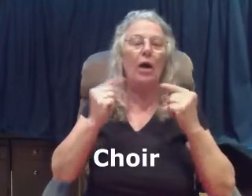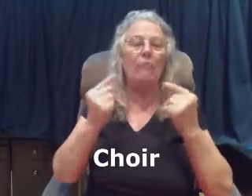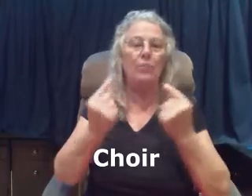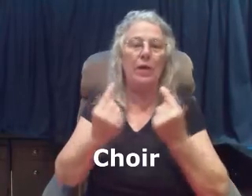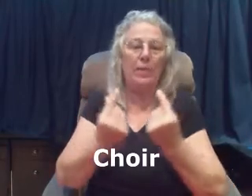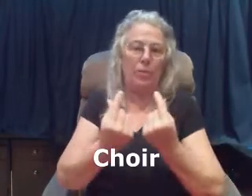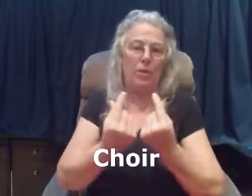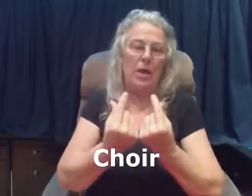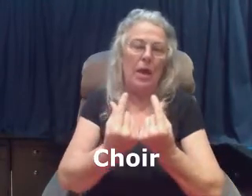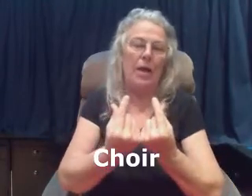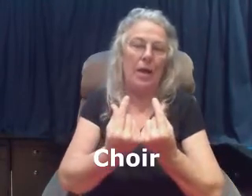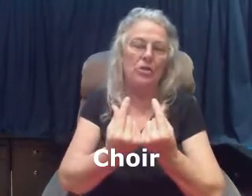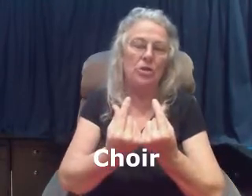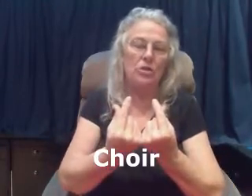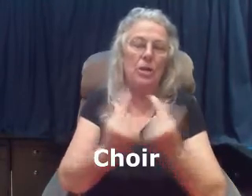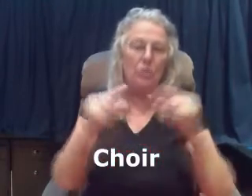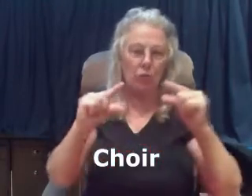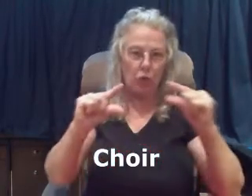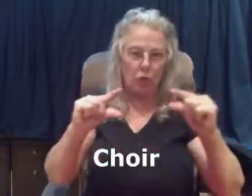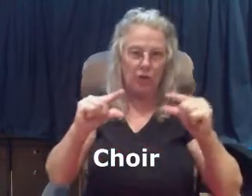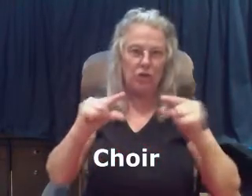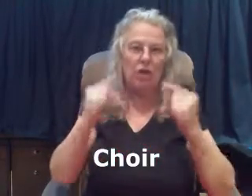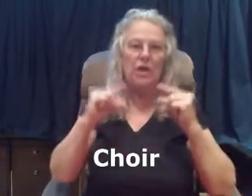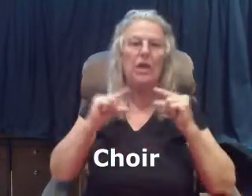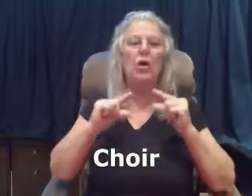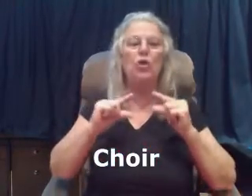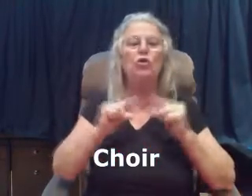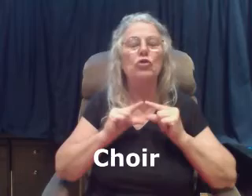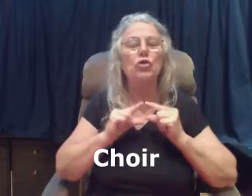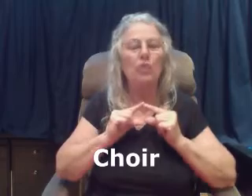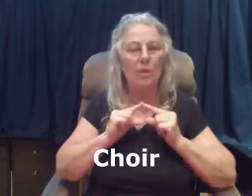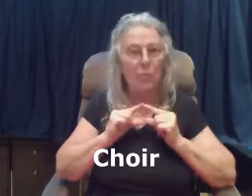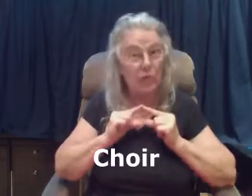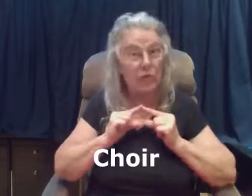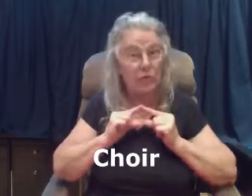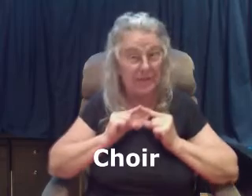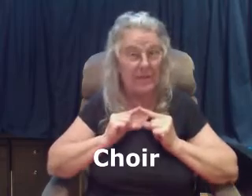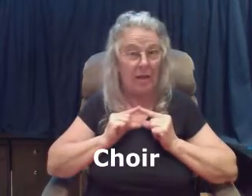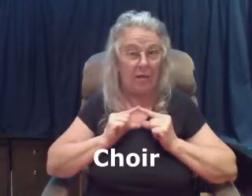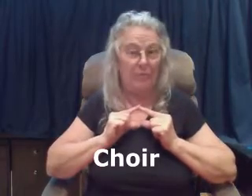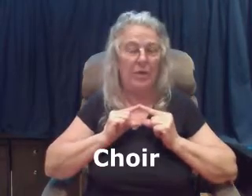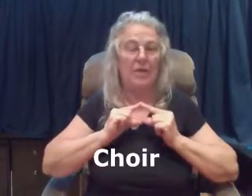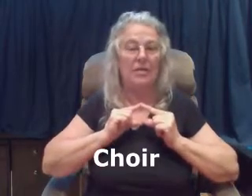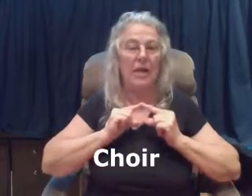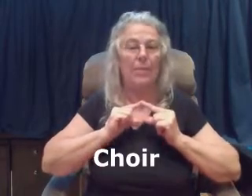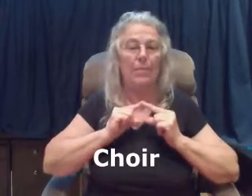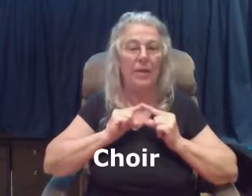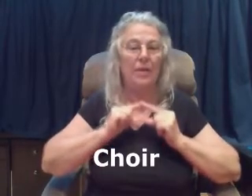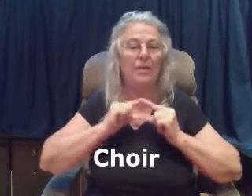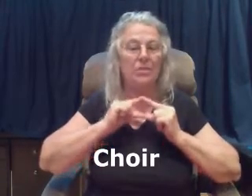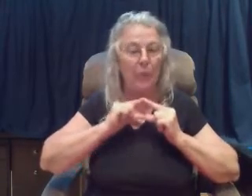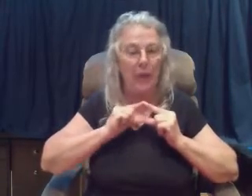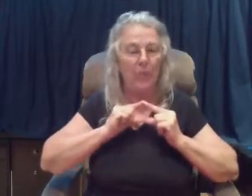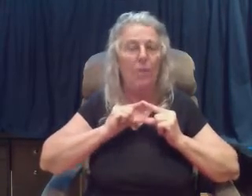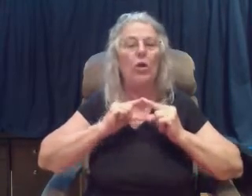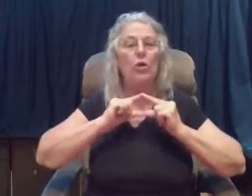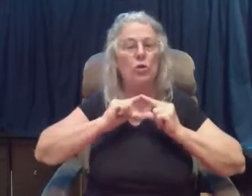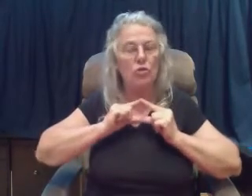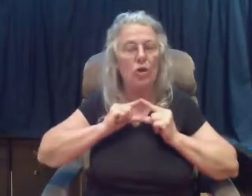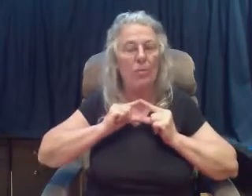of people, and I just do the G. You start with yourself, because being as people, you start